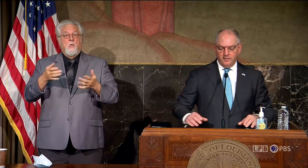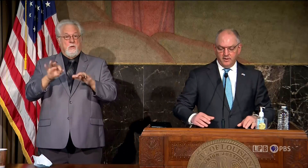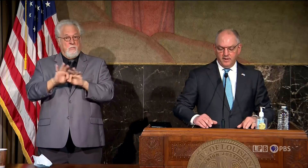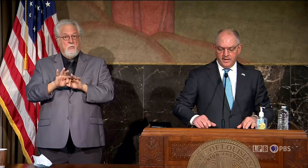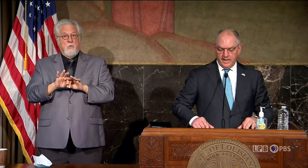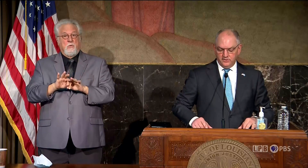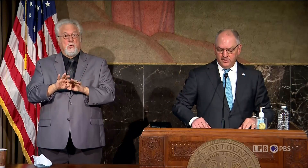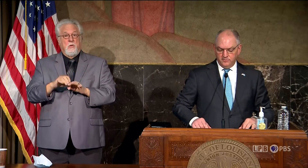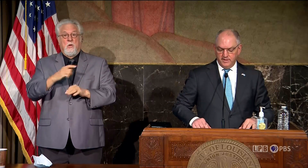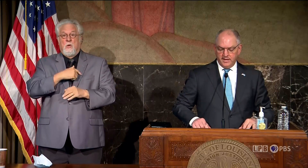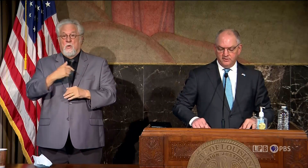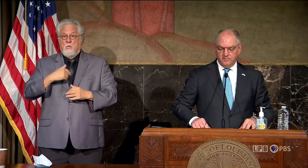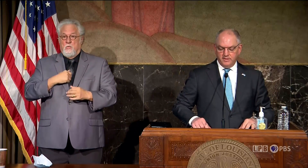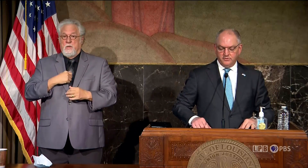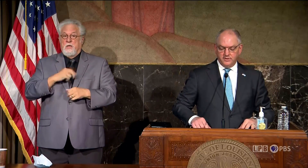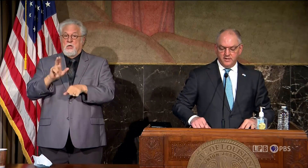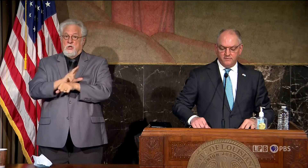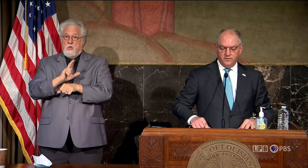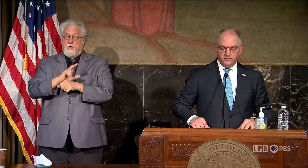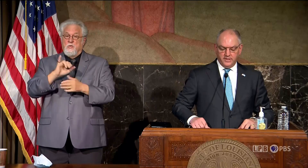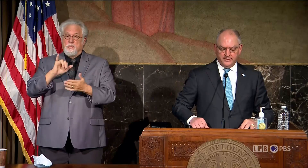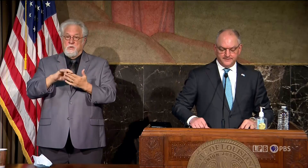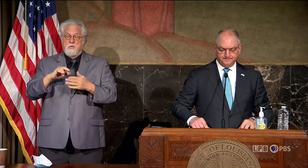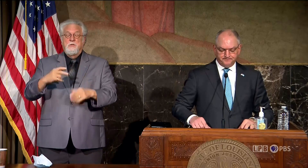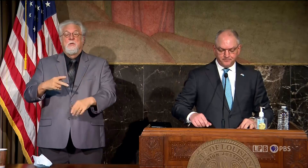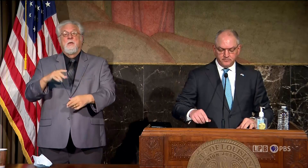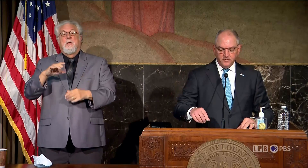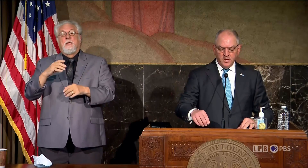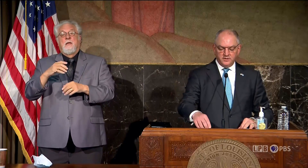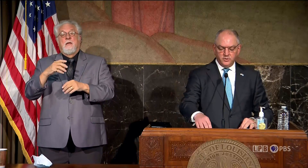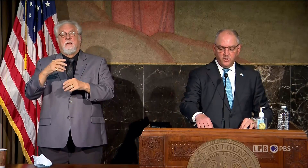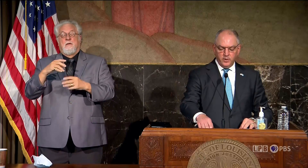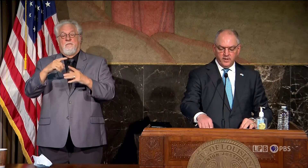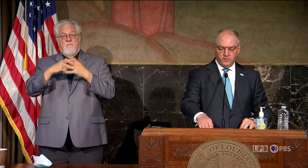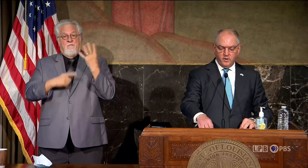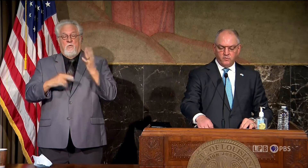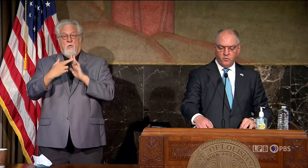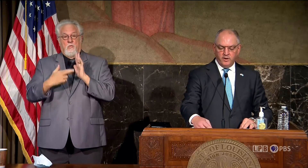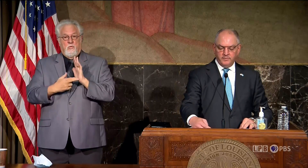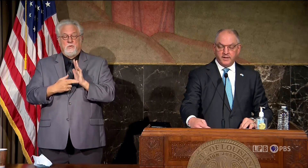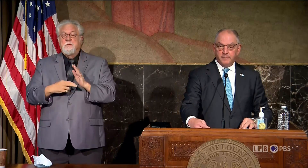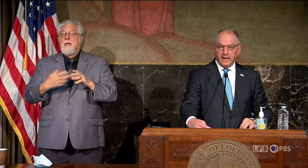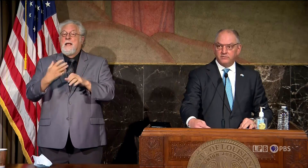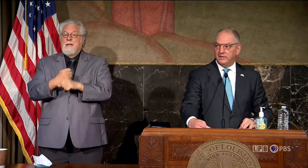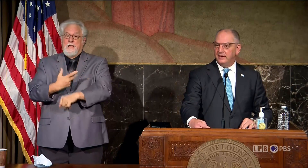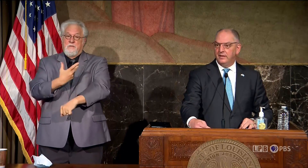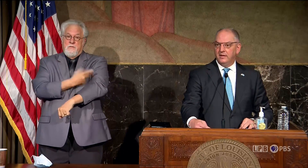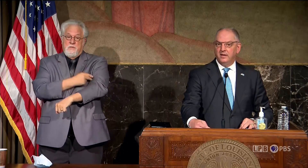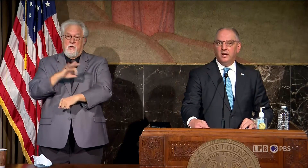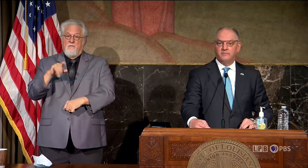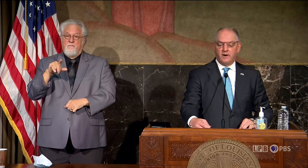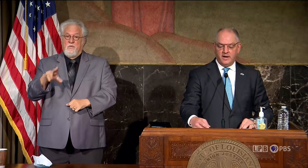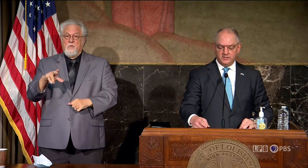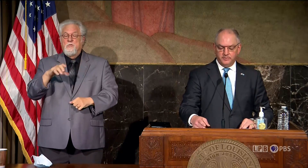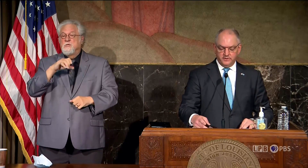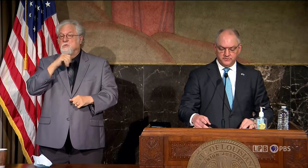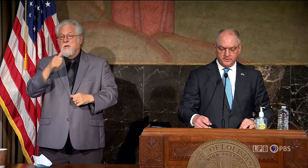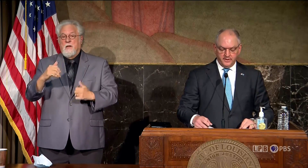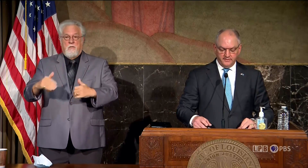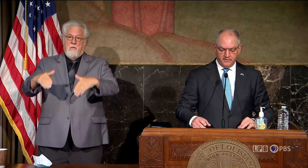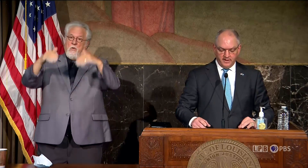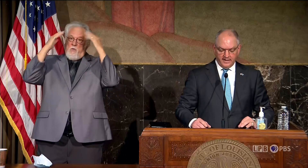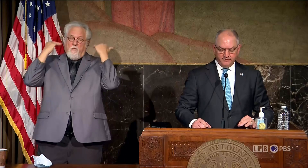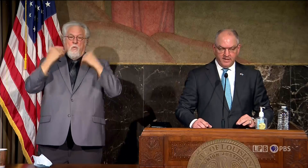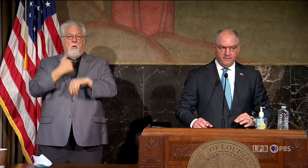that we engage in these mitigation measures, get our flu shots, so that we don't overwhelm the capacity of our hospitals